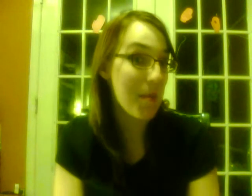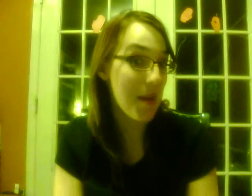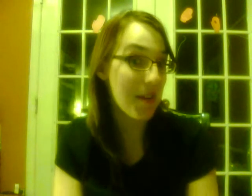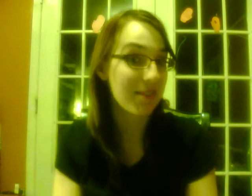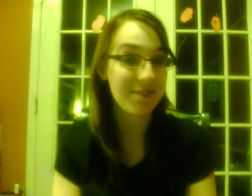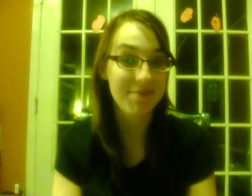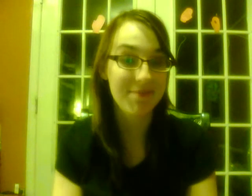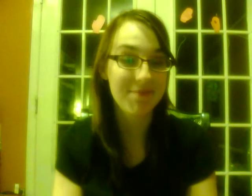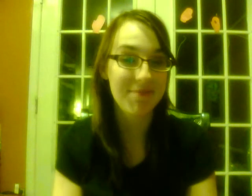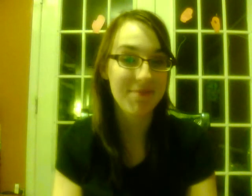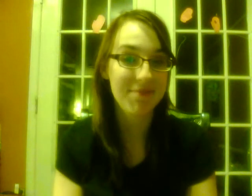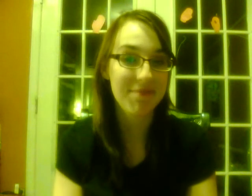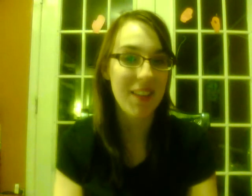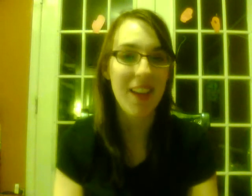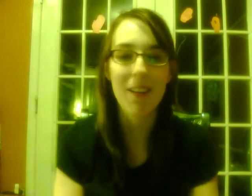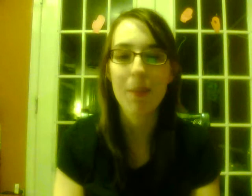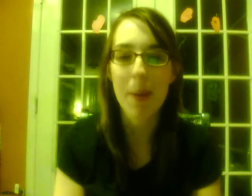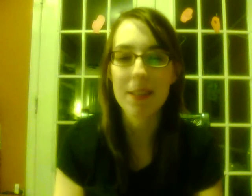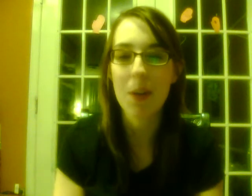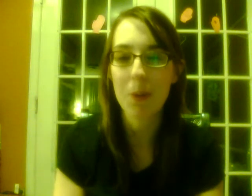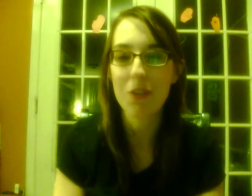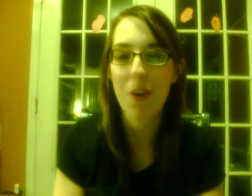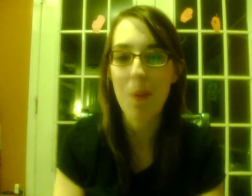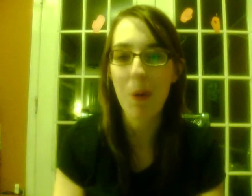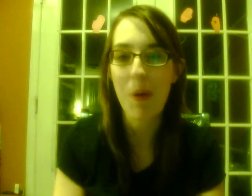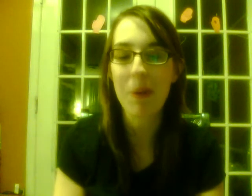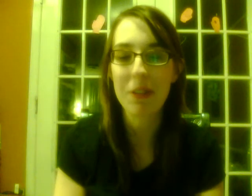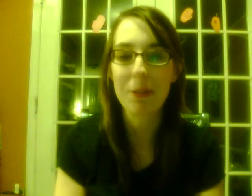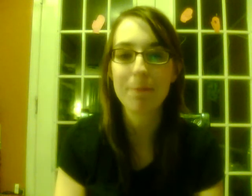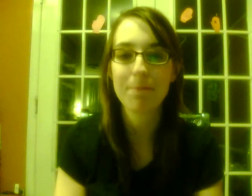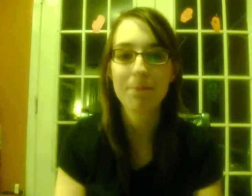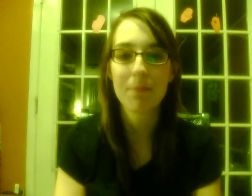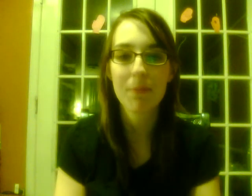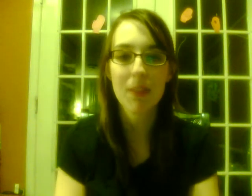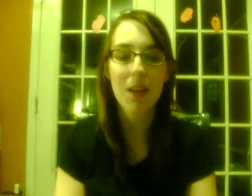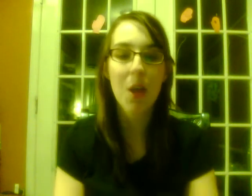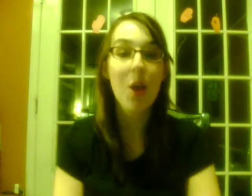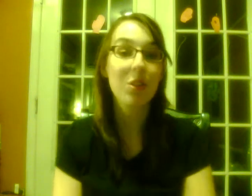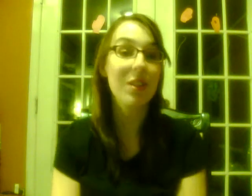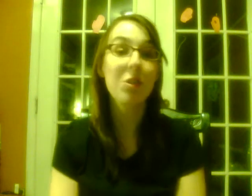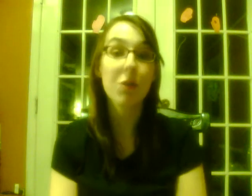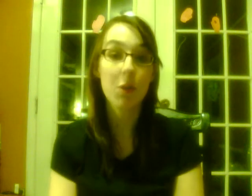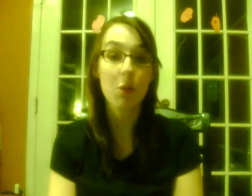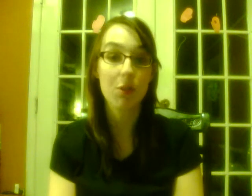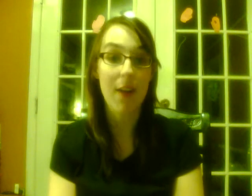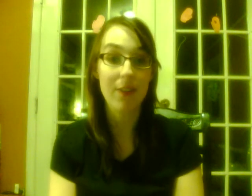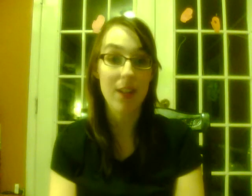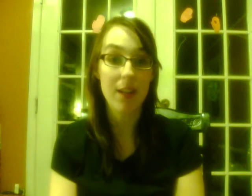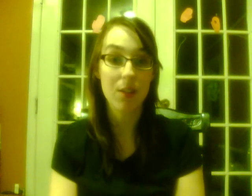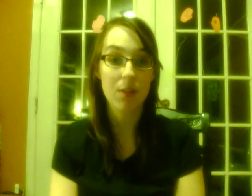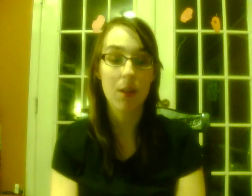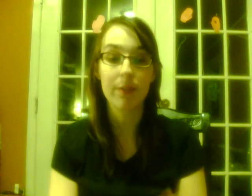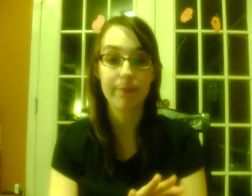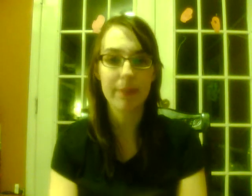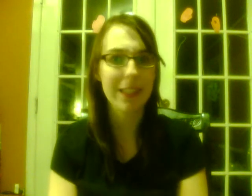Maybe. It all depends on which farm we're going to. So let's review those 5 signs. 6